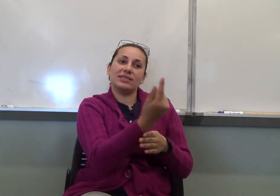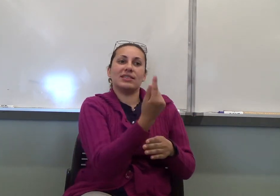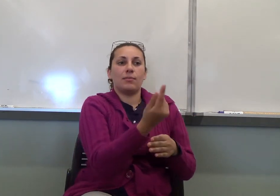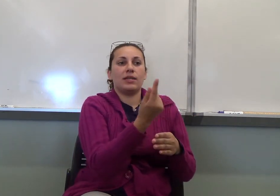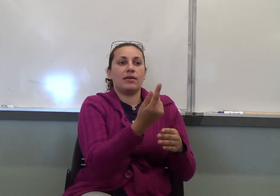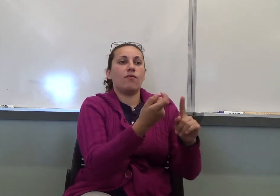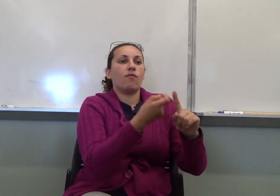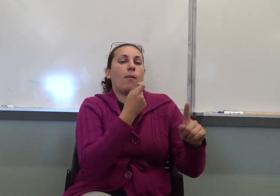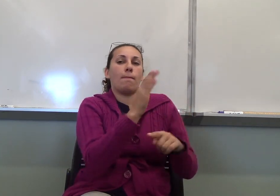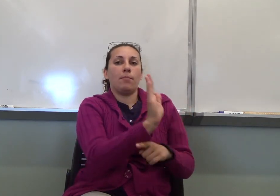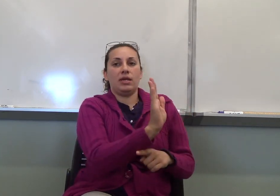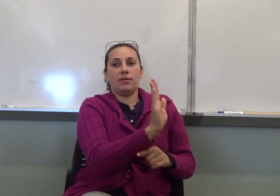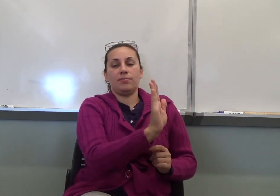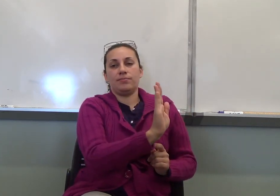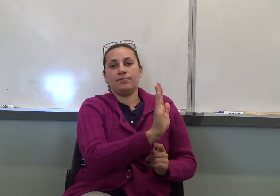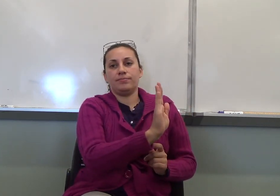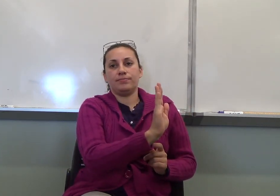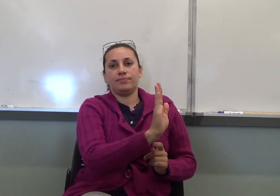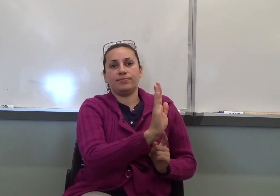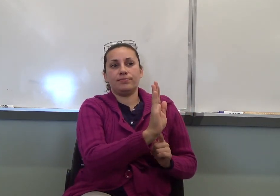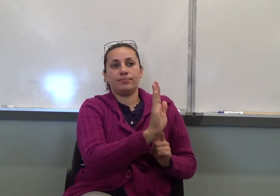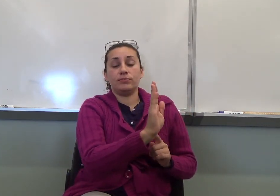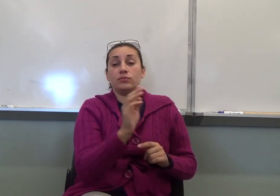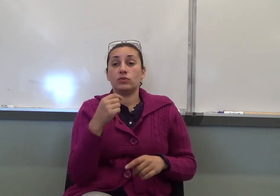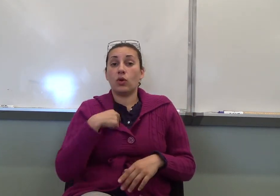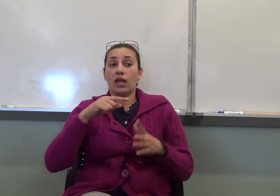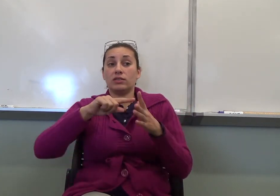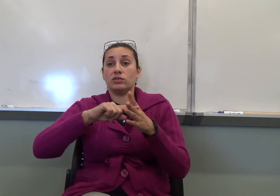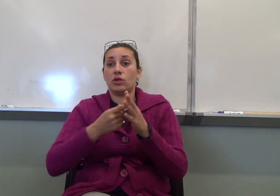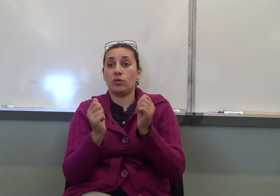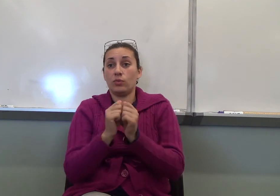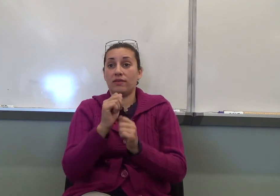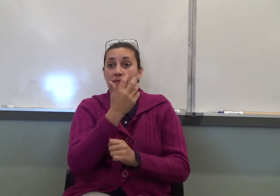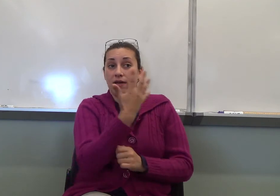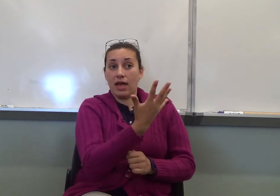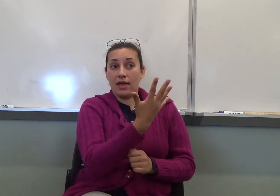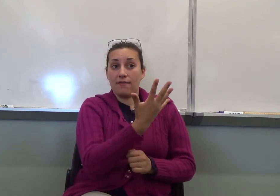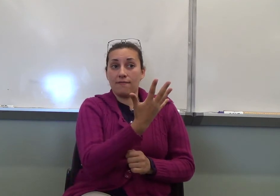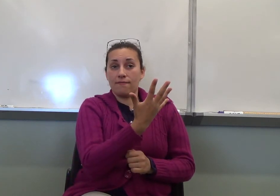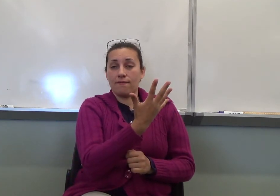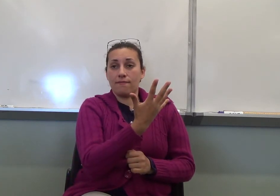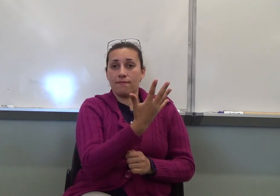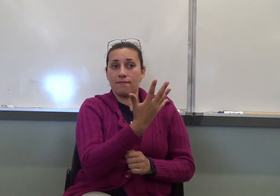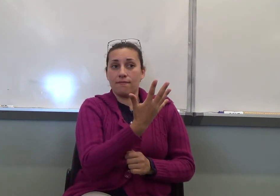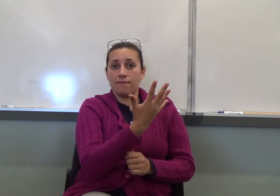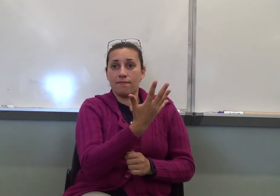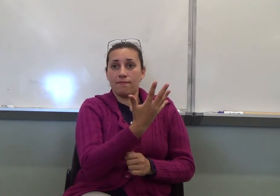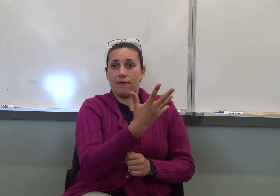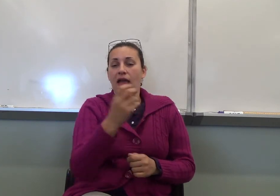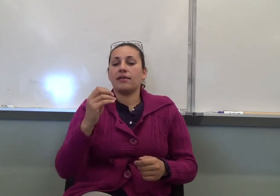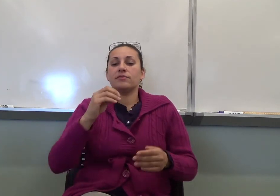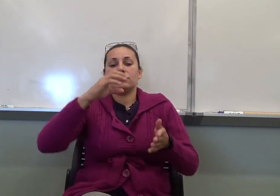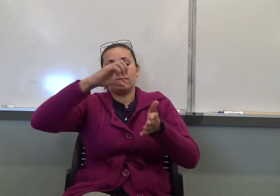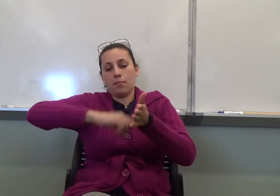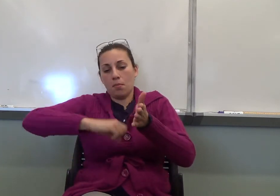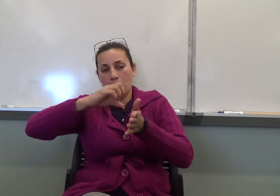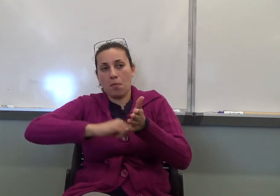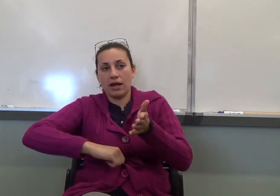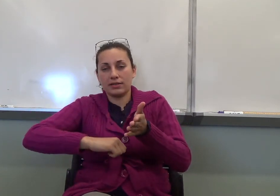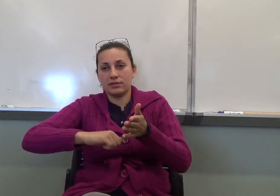correctly. I've got to start with the 5 and take something away from it. So that's why this thing now becomes the left